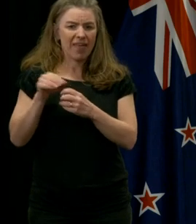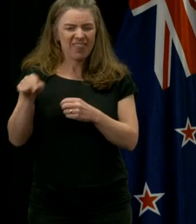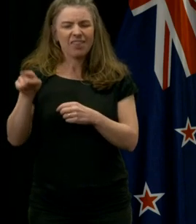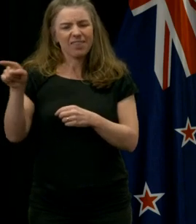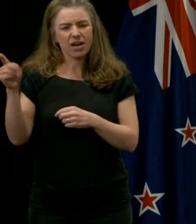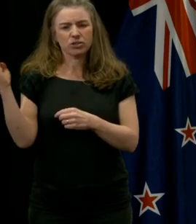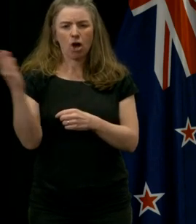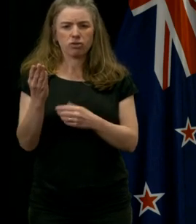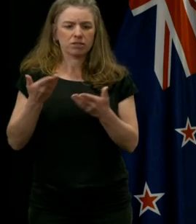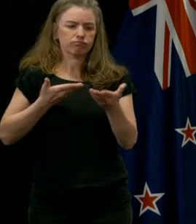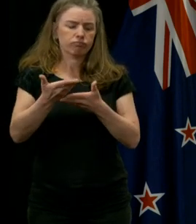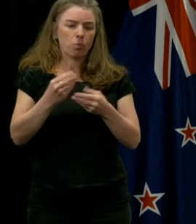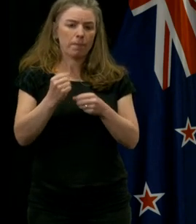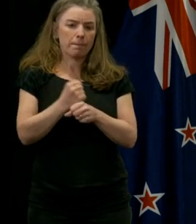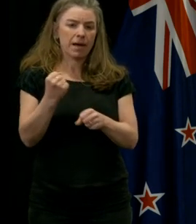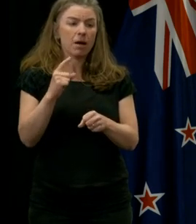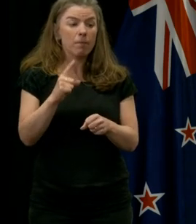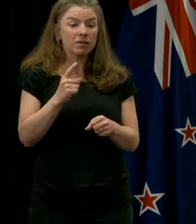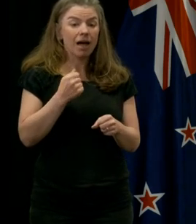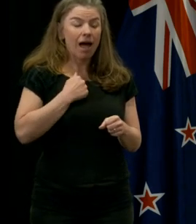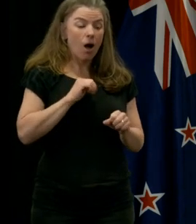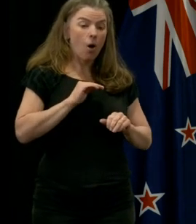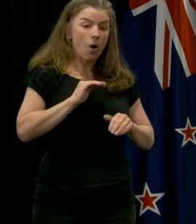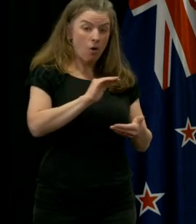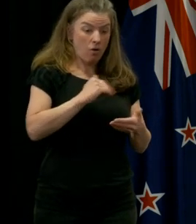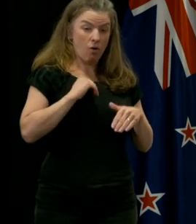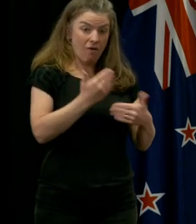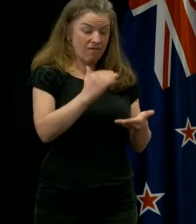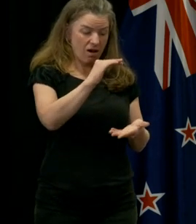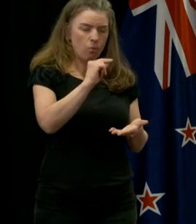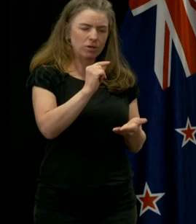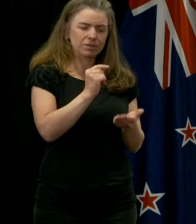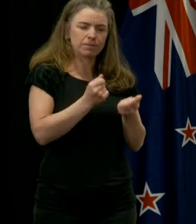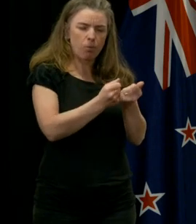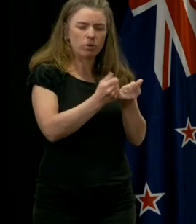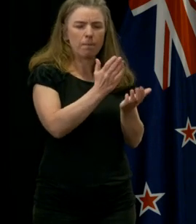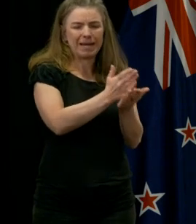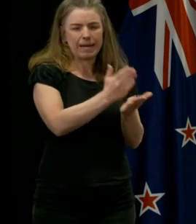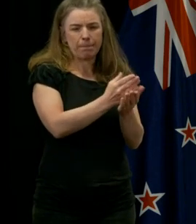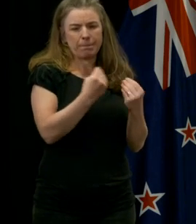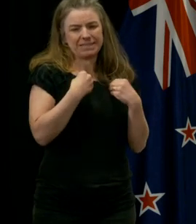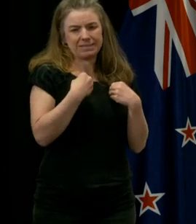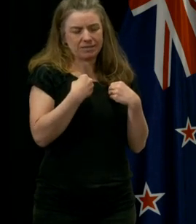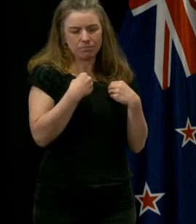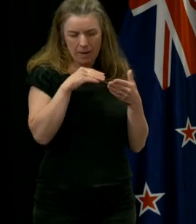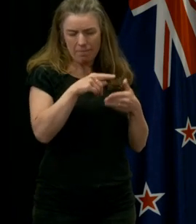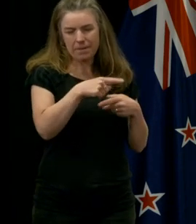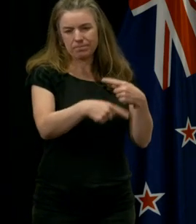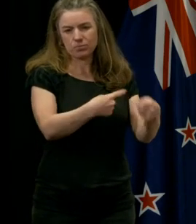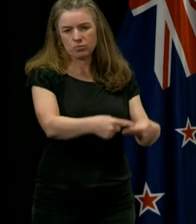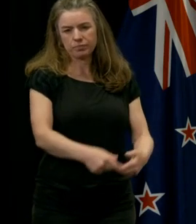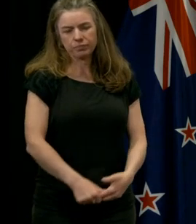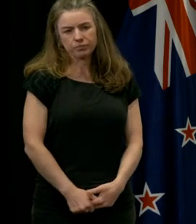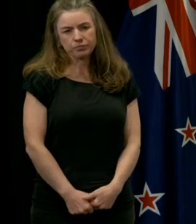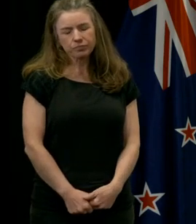banks, but we do believe it will support a number of mid-range businesses to be able to continue. Is it your expectation that